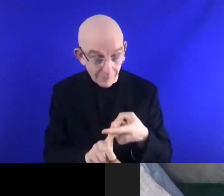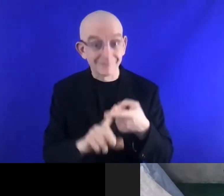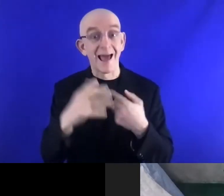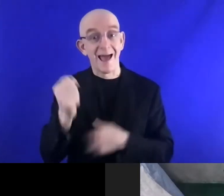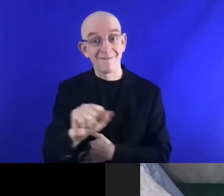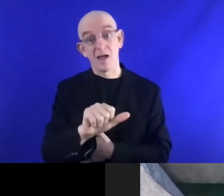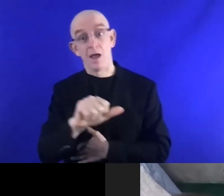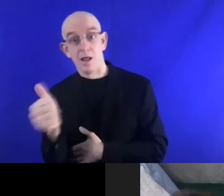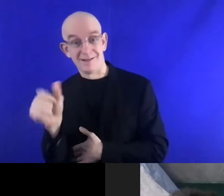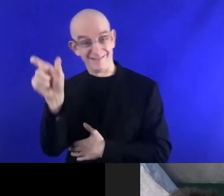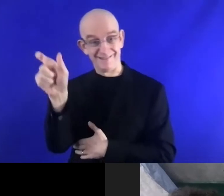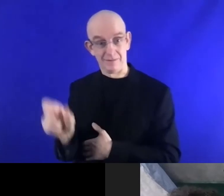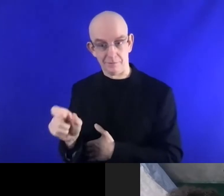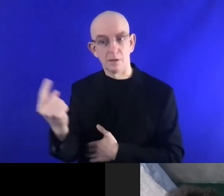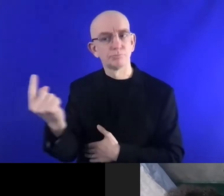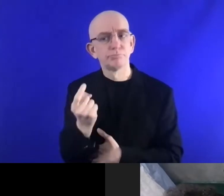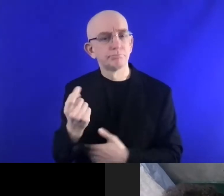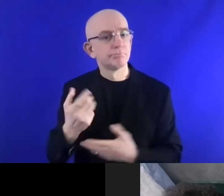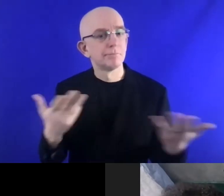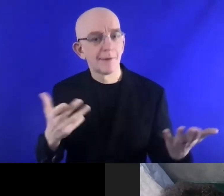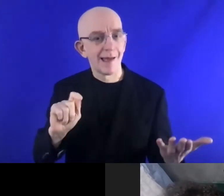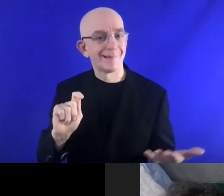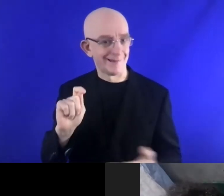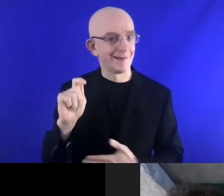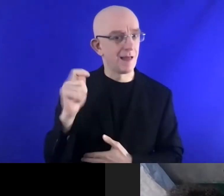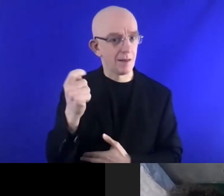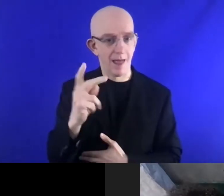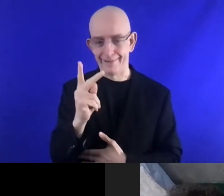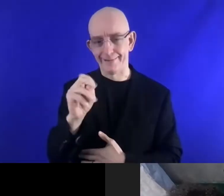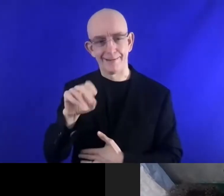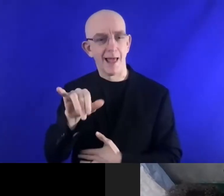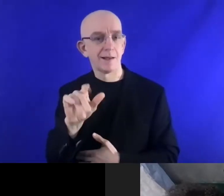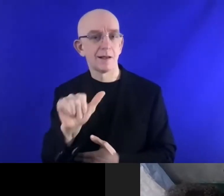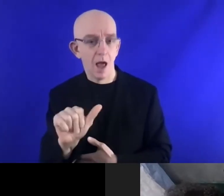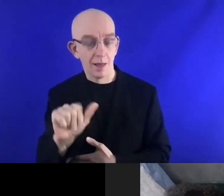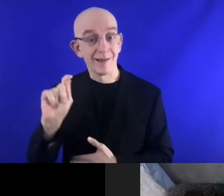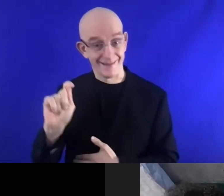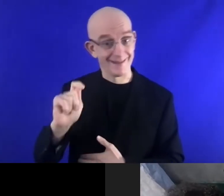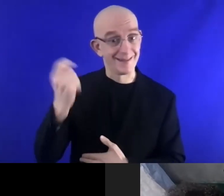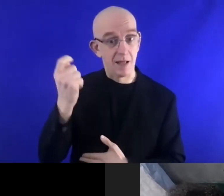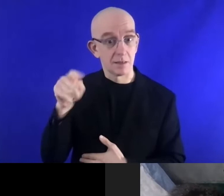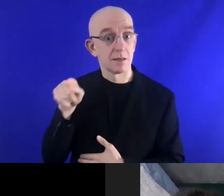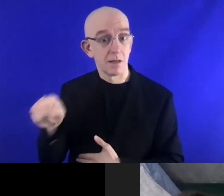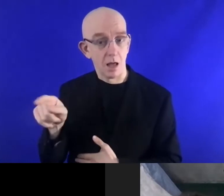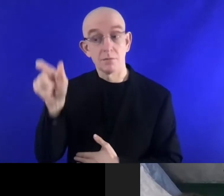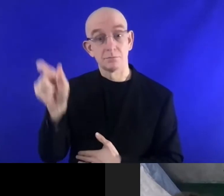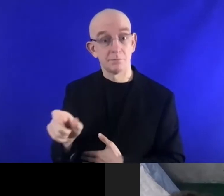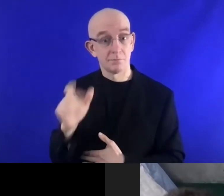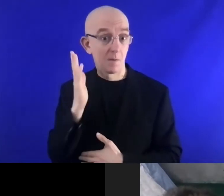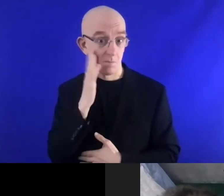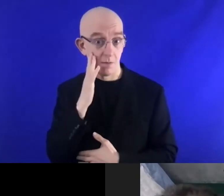single mother of a 7-year-old. She works in handicrafts and she is the vice